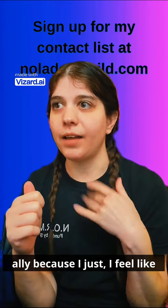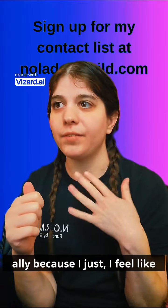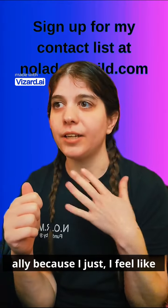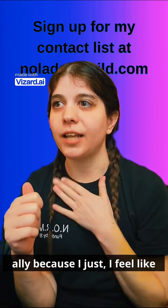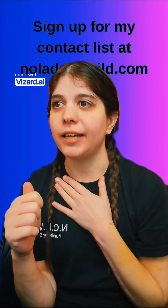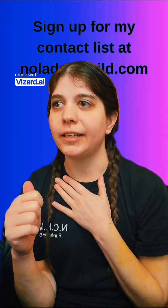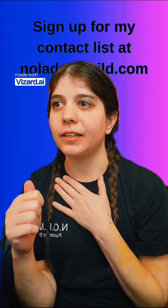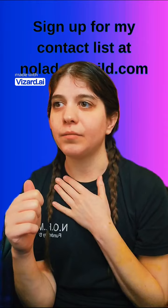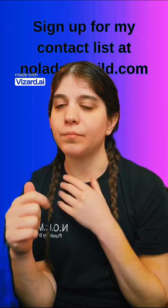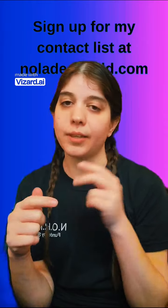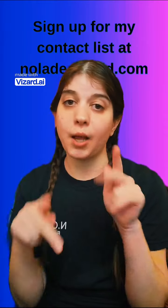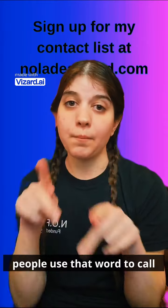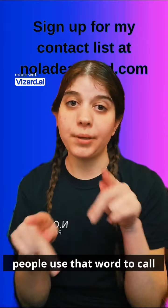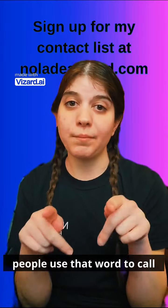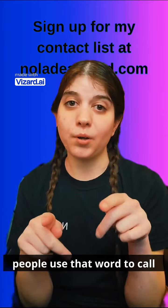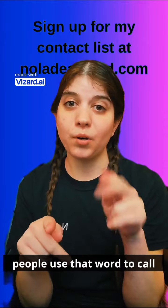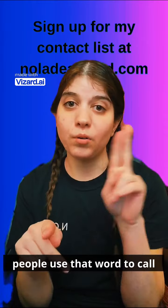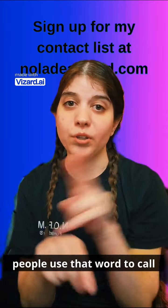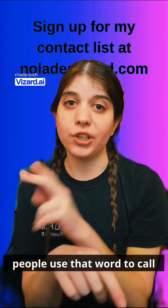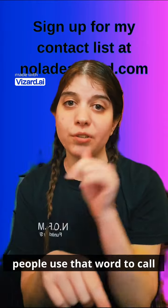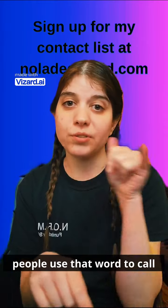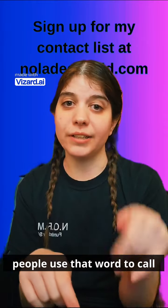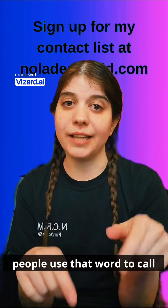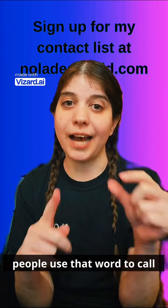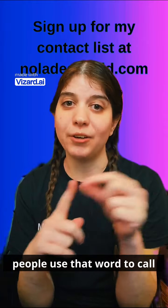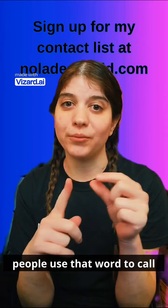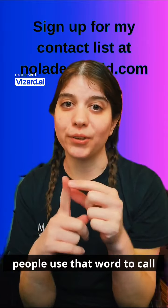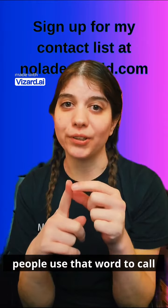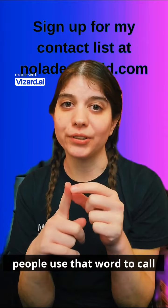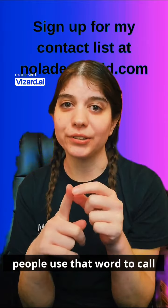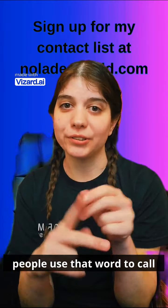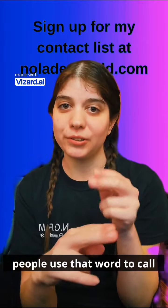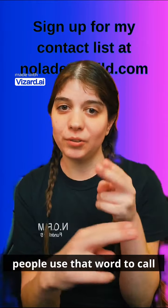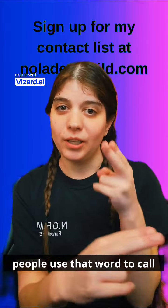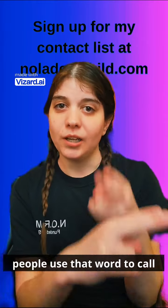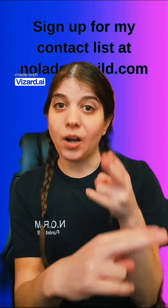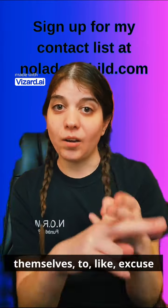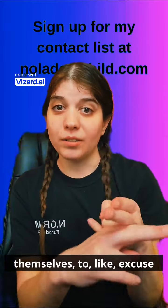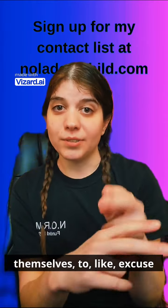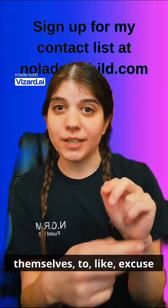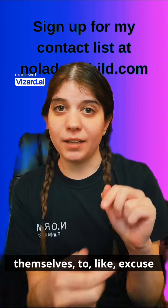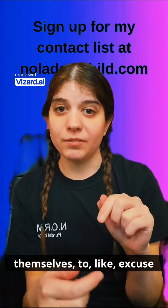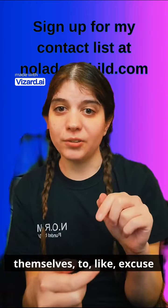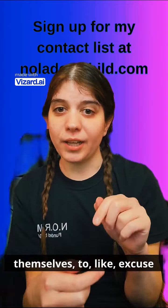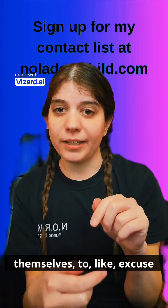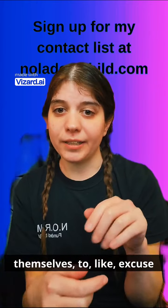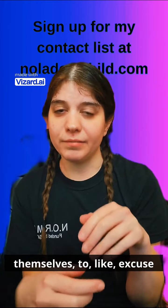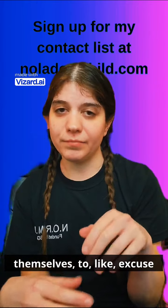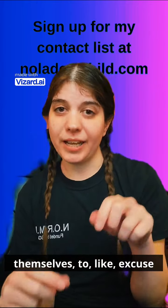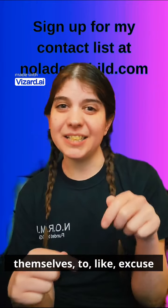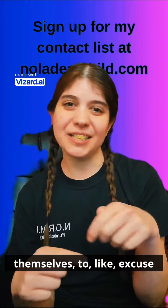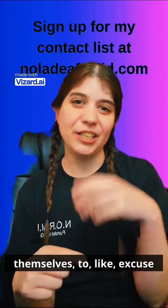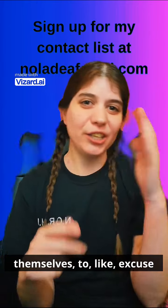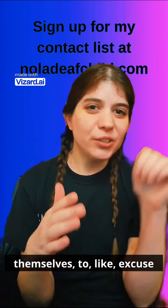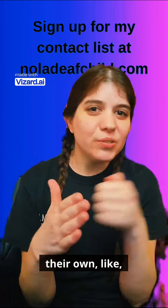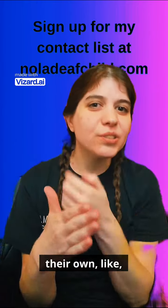feel like people use that word to call themselves, to excuse